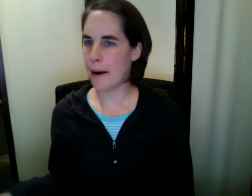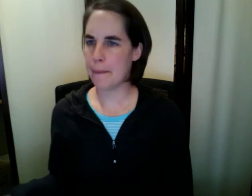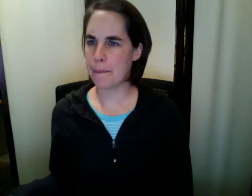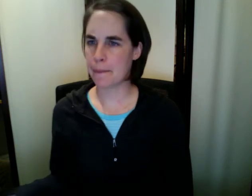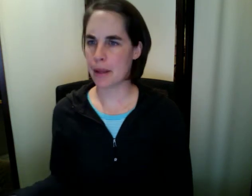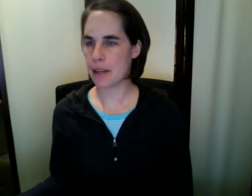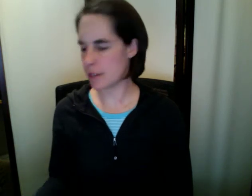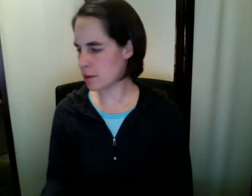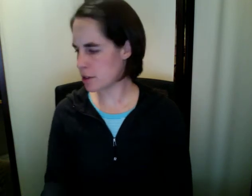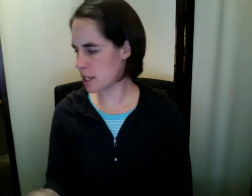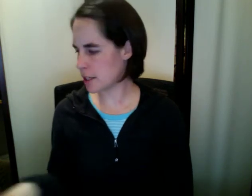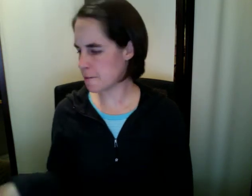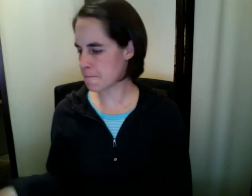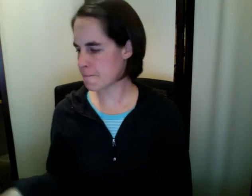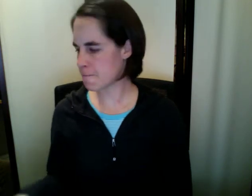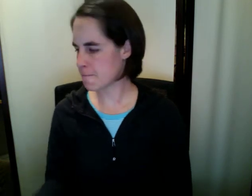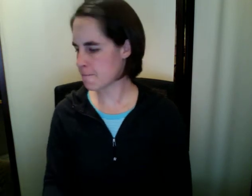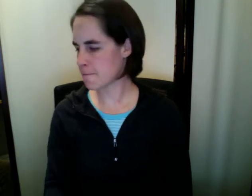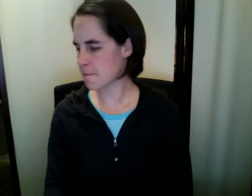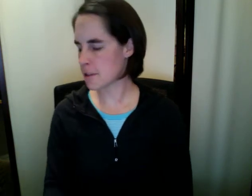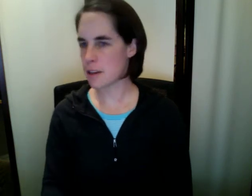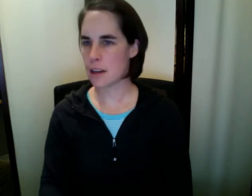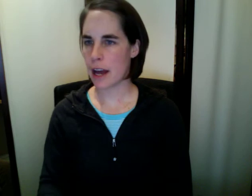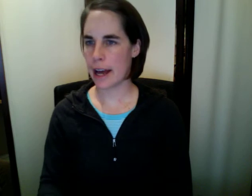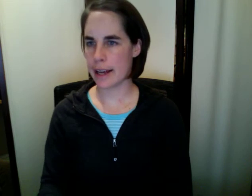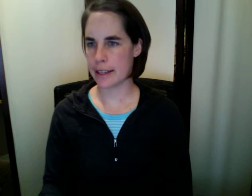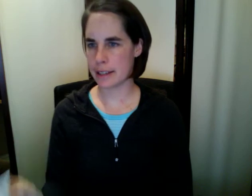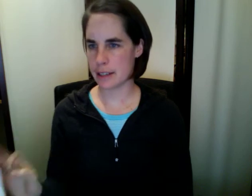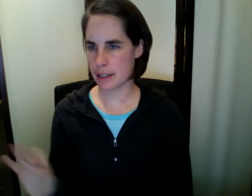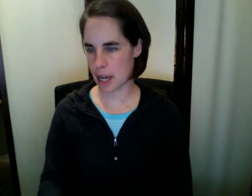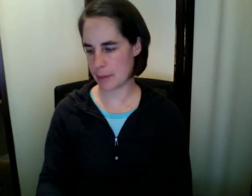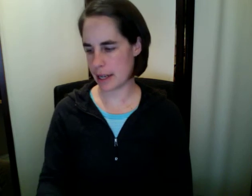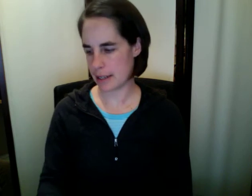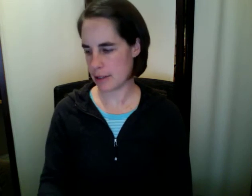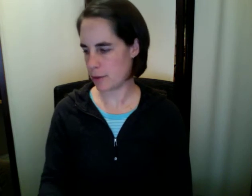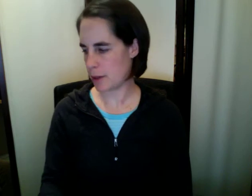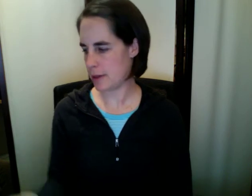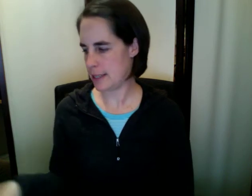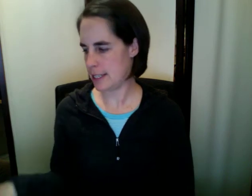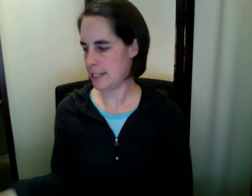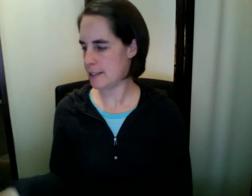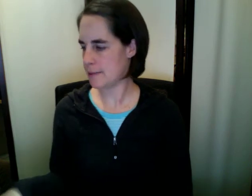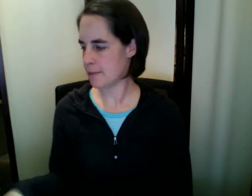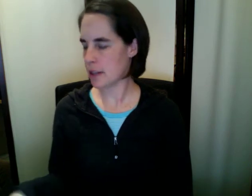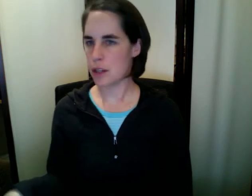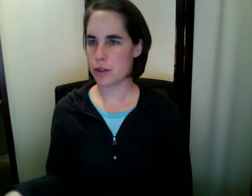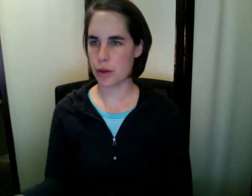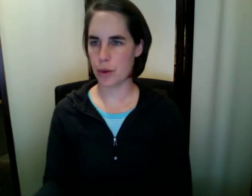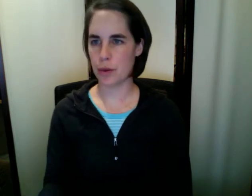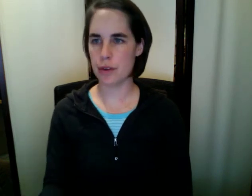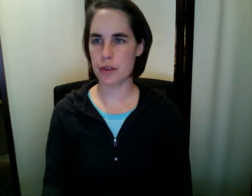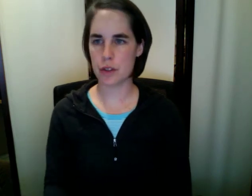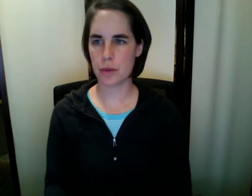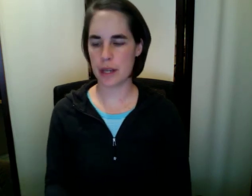evening routine, and time signs, the frequencies. So the first one